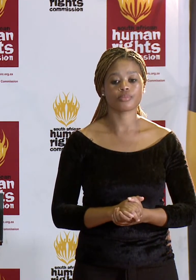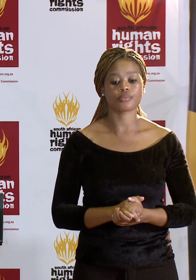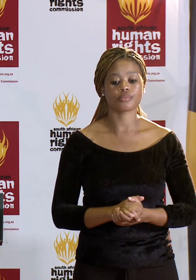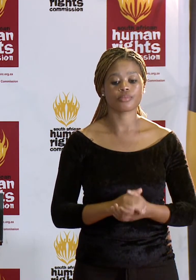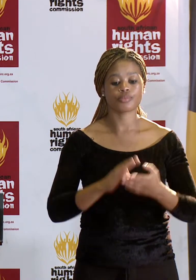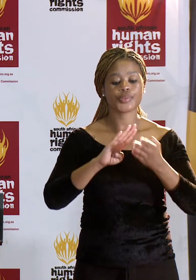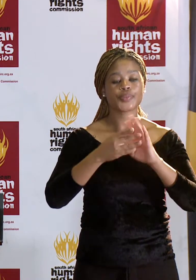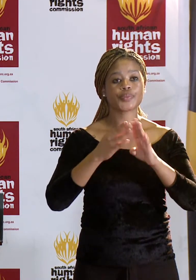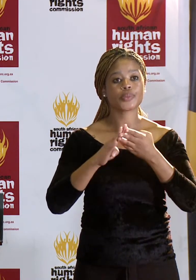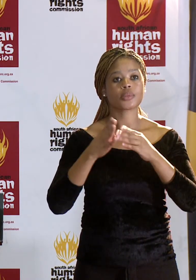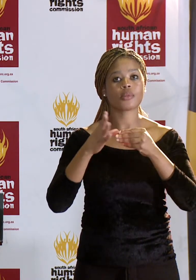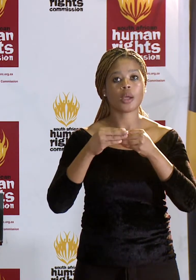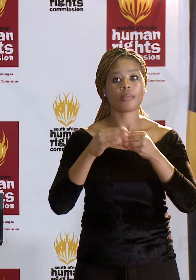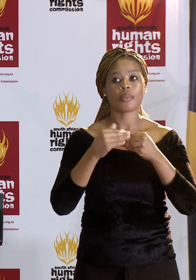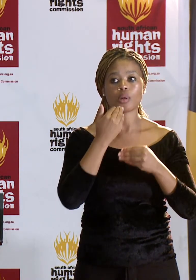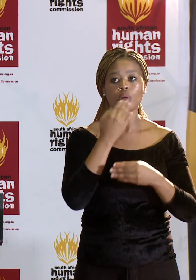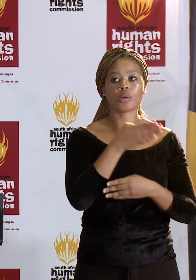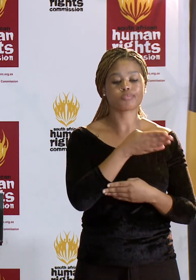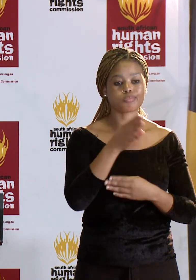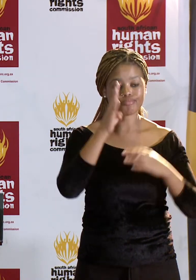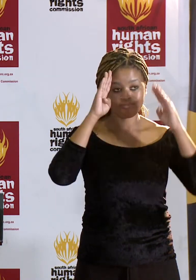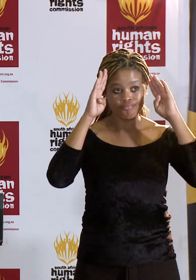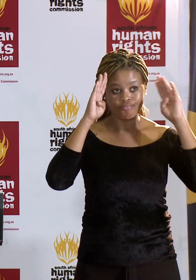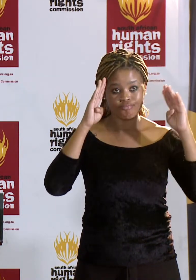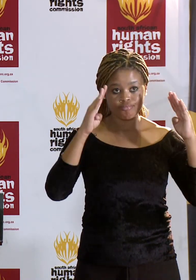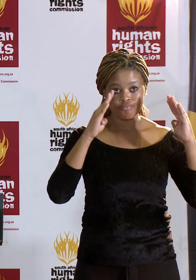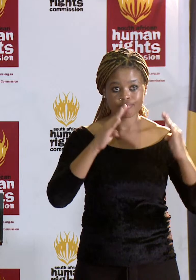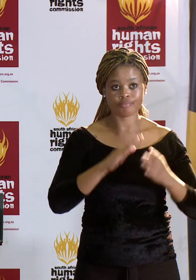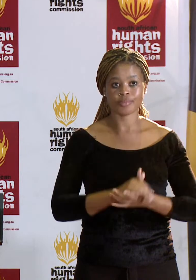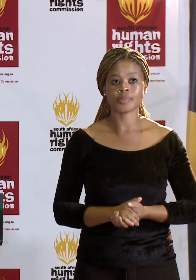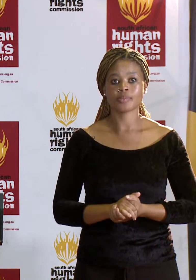the community members here, Diabulisa Betunana,